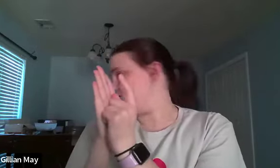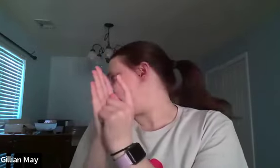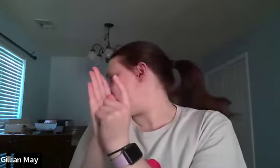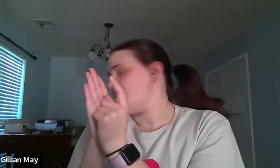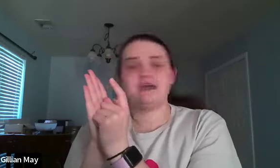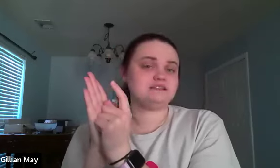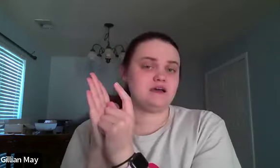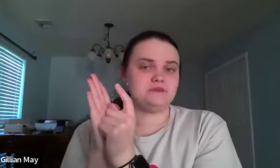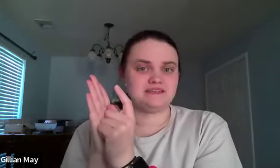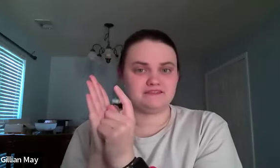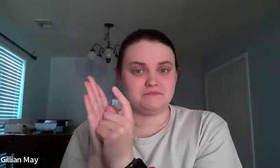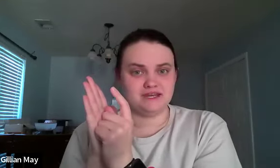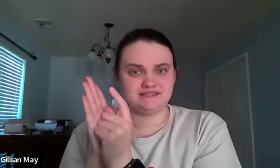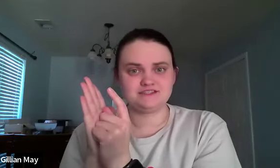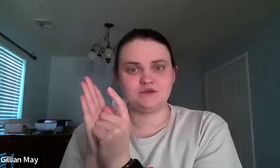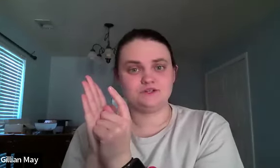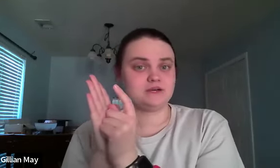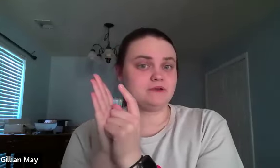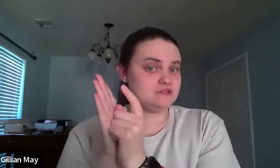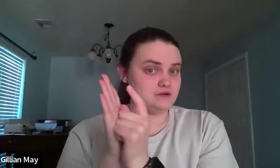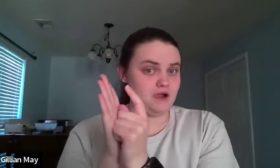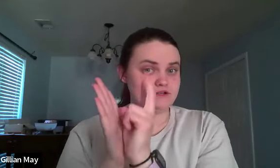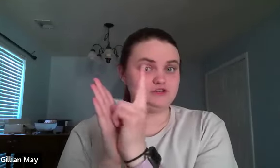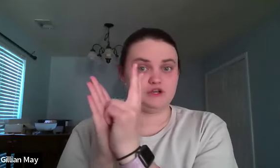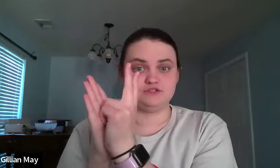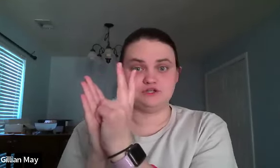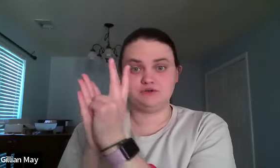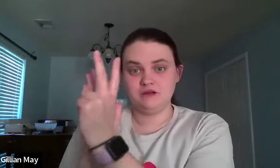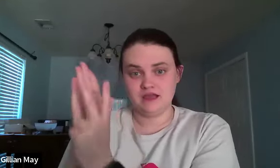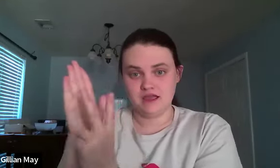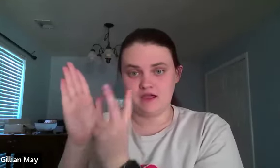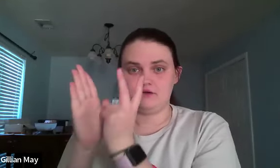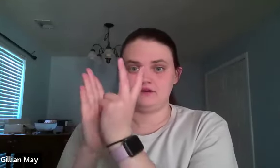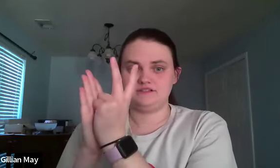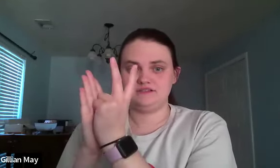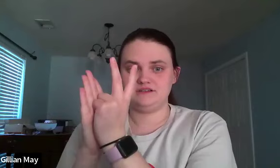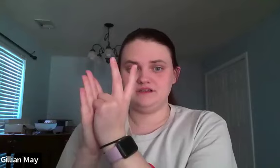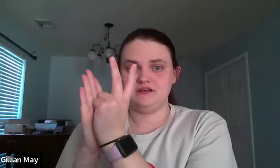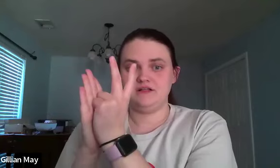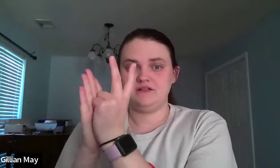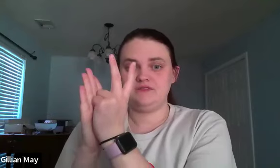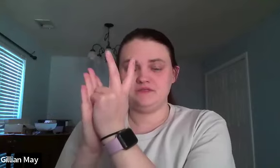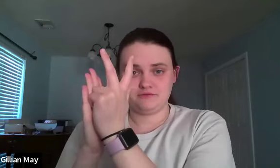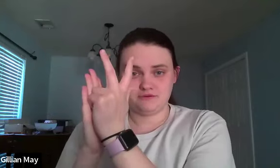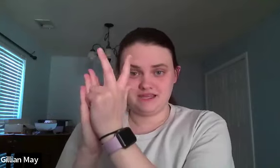is that it's like the minutes. So if you're talking about 2 hours, you can go 2 hours,